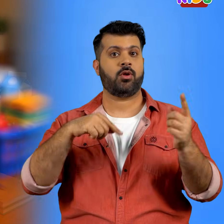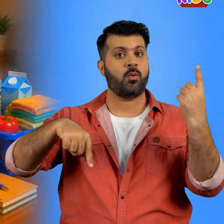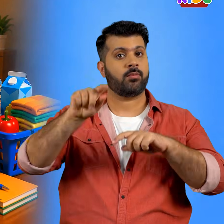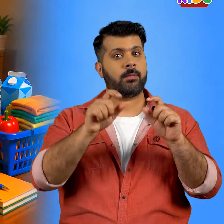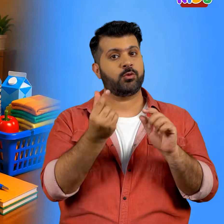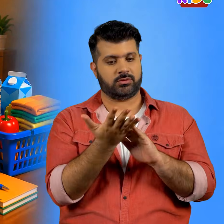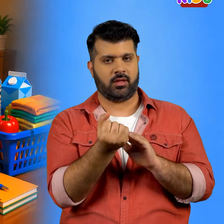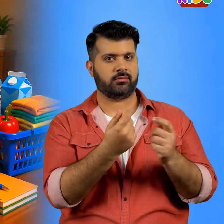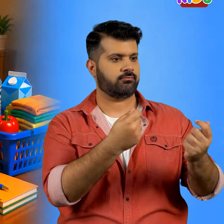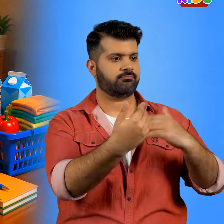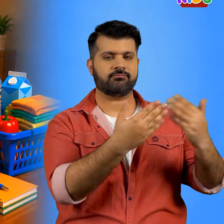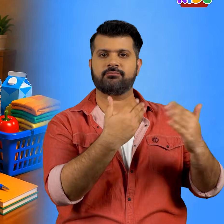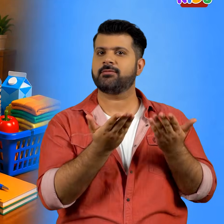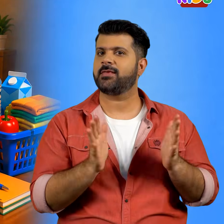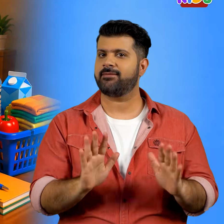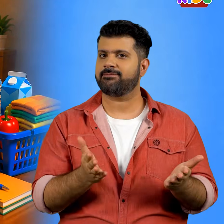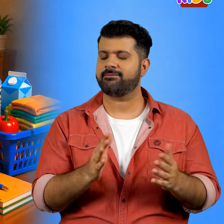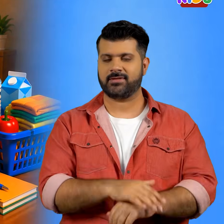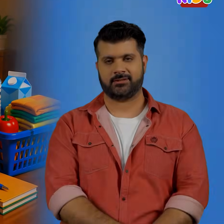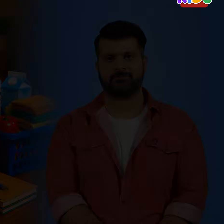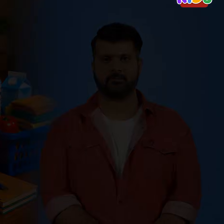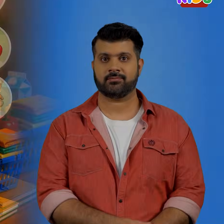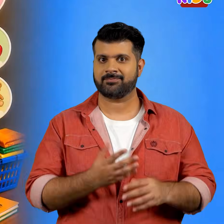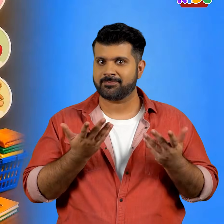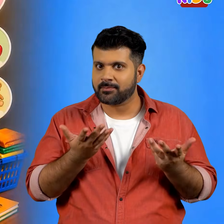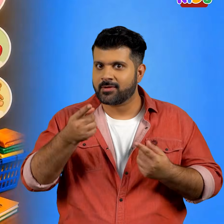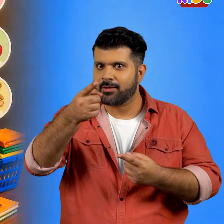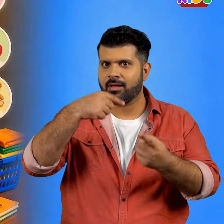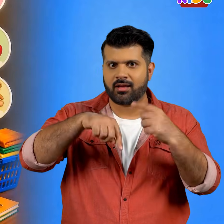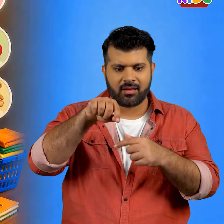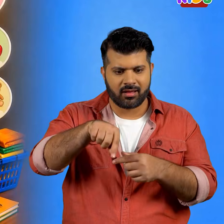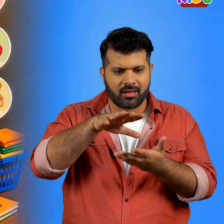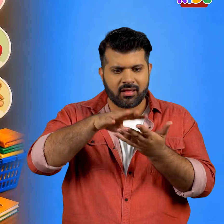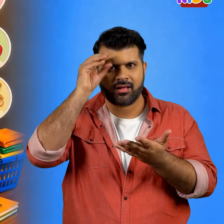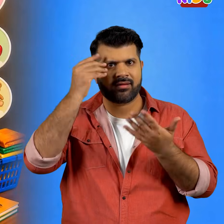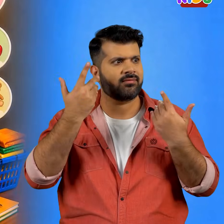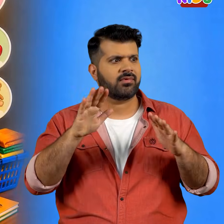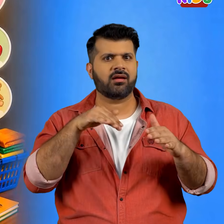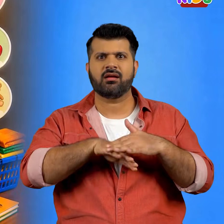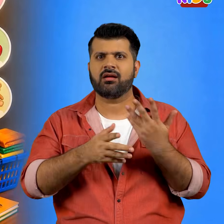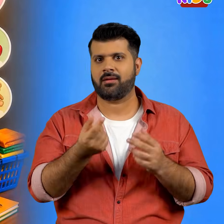People use these notes and coins. Now we have learned about many money